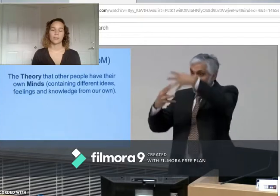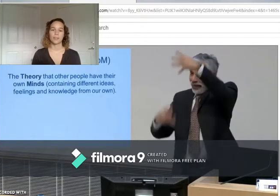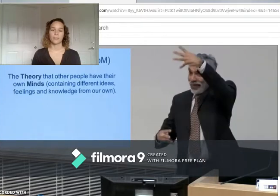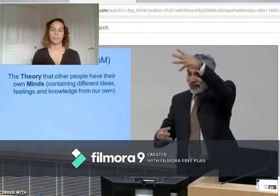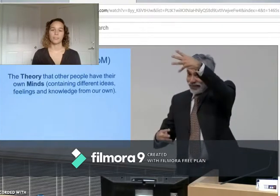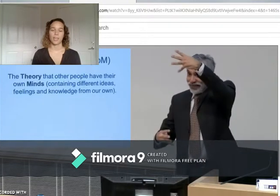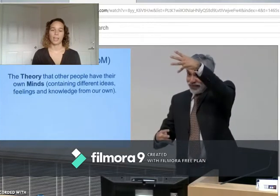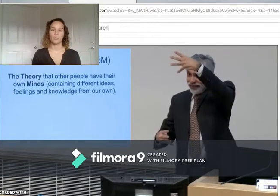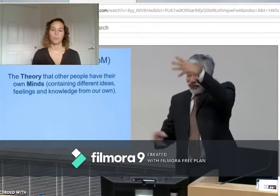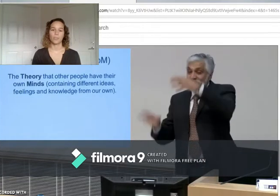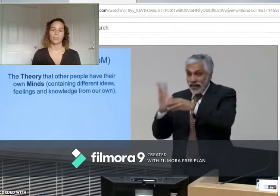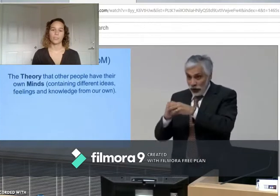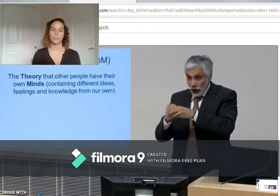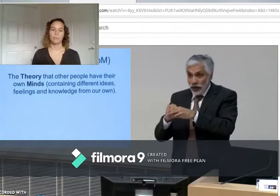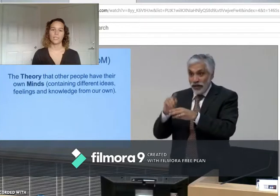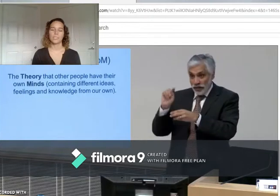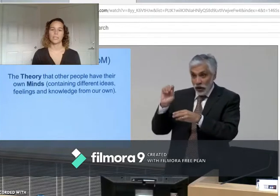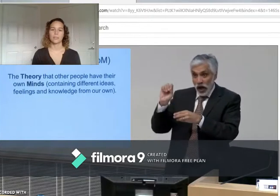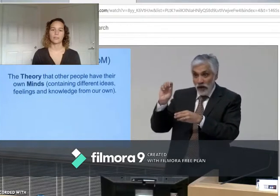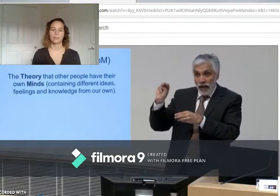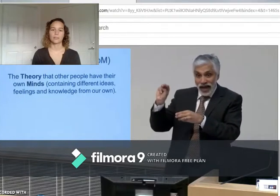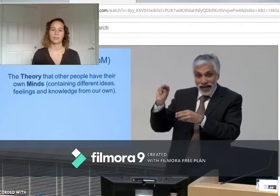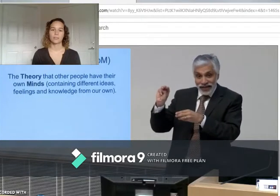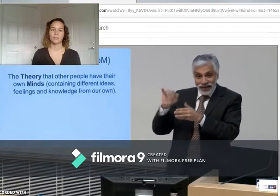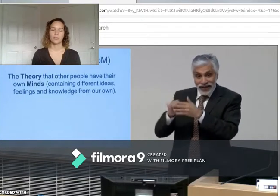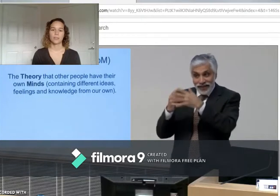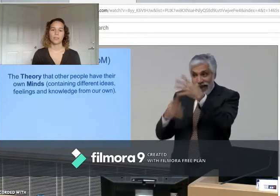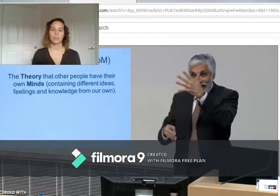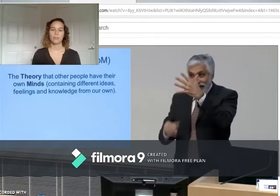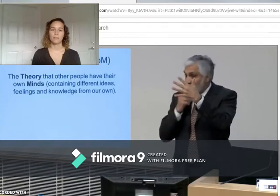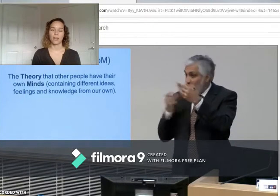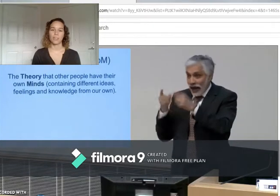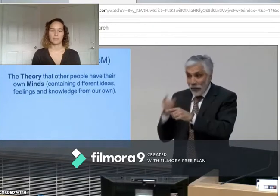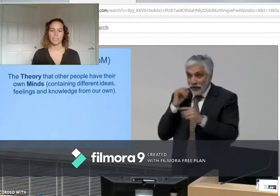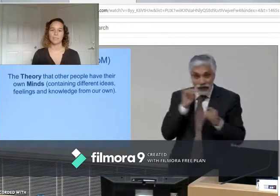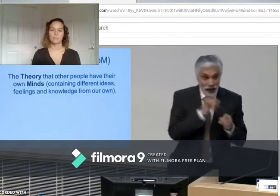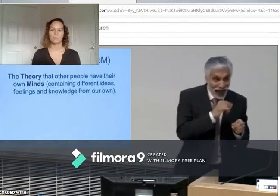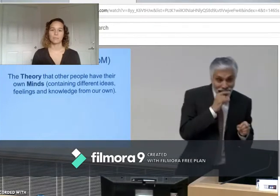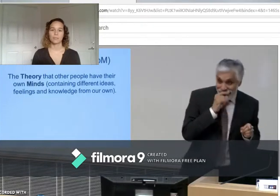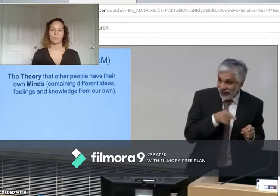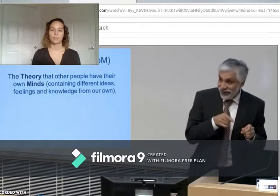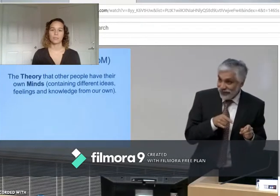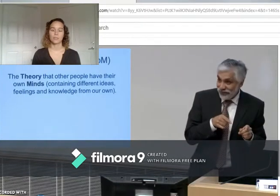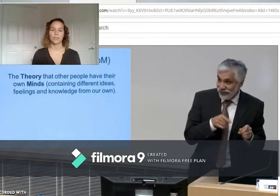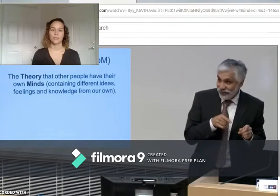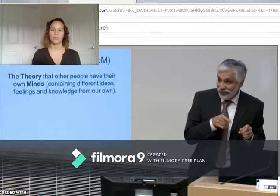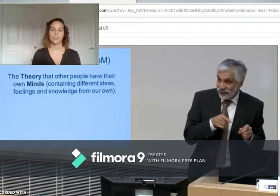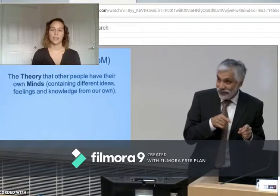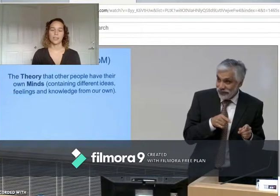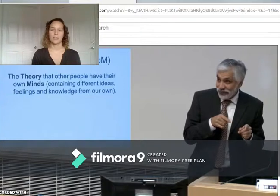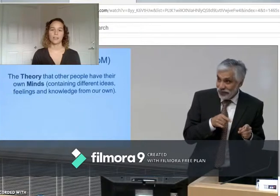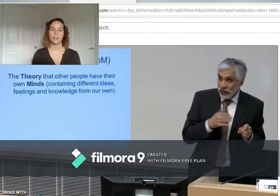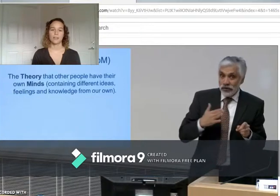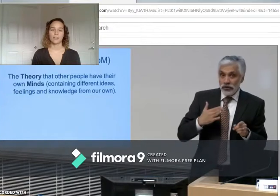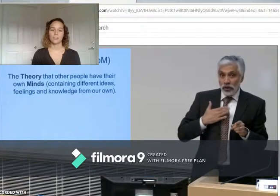There was an affection for the animal, but there's some missing. The theory of mind is missing. It's